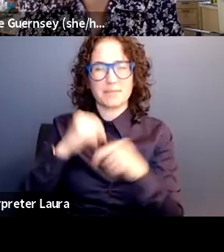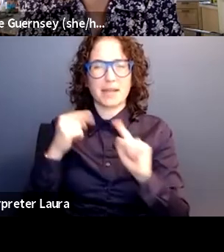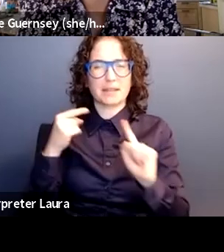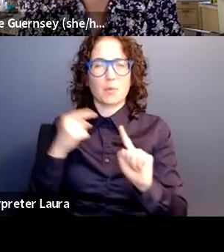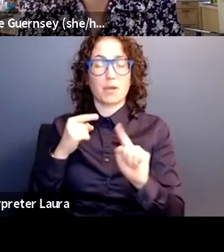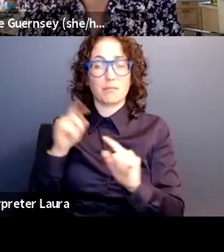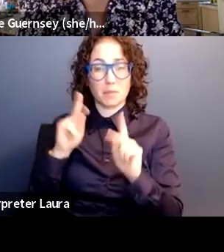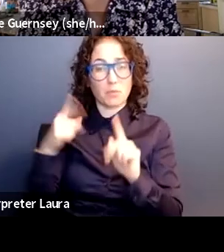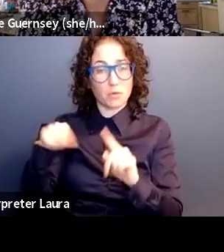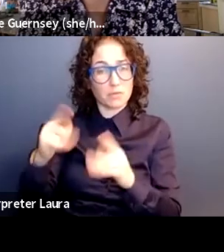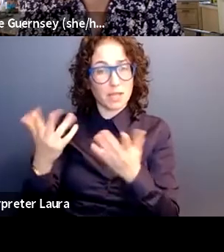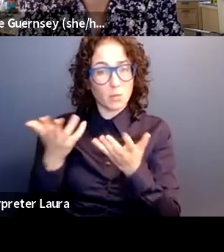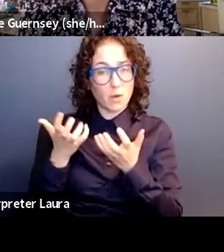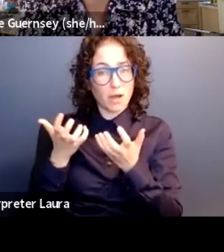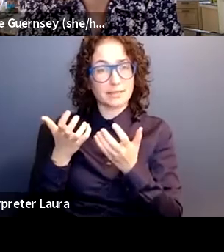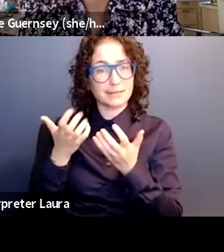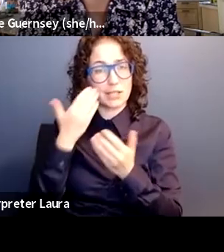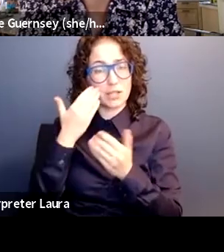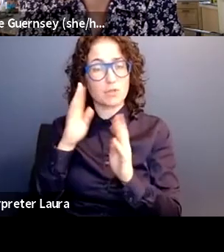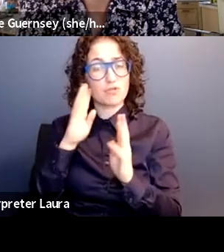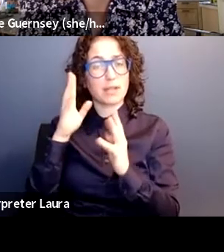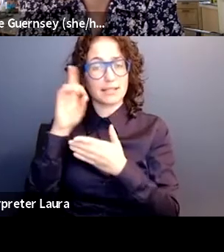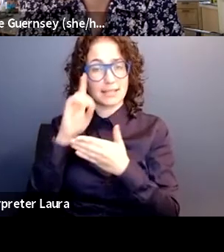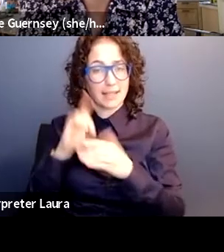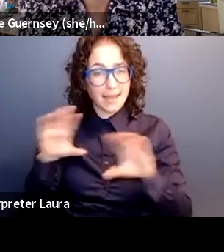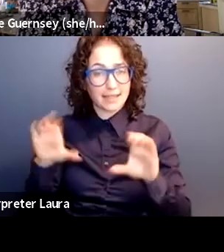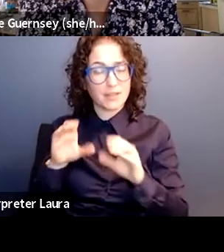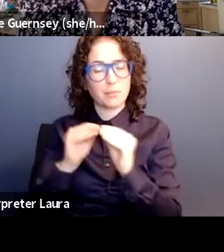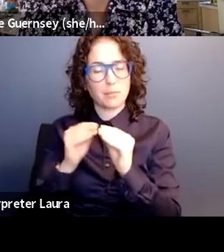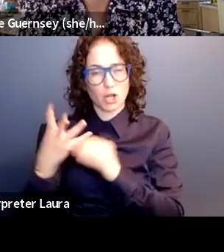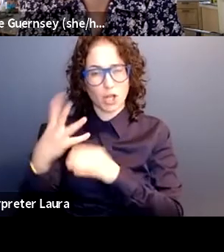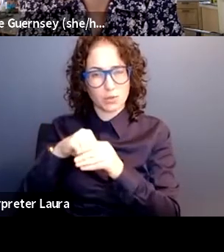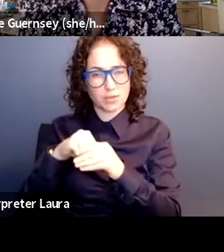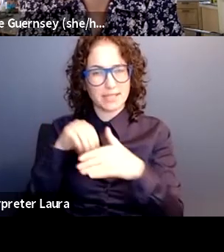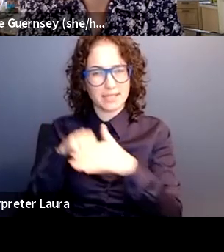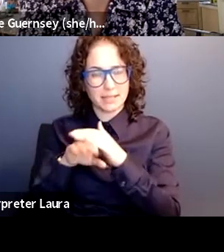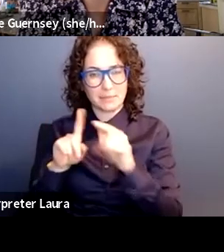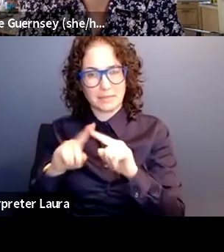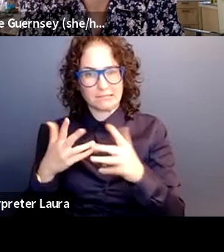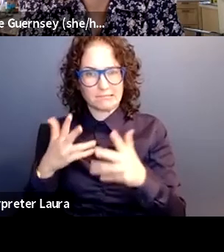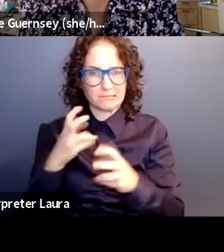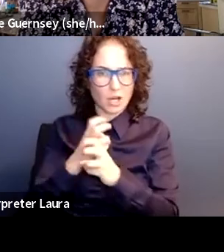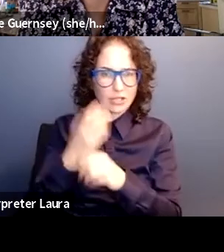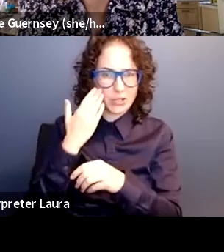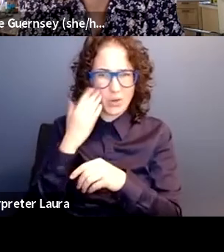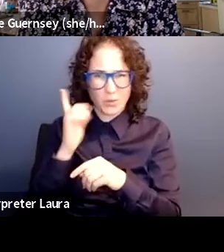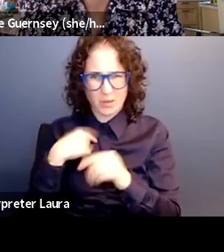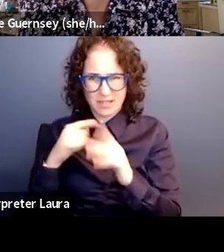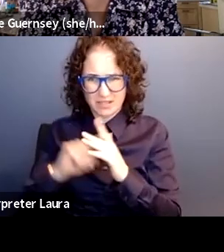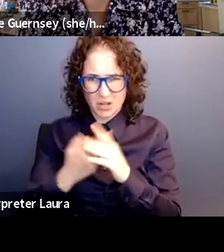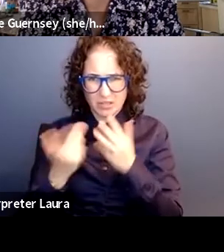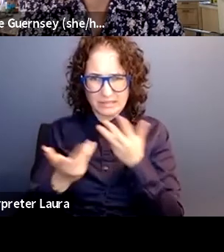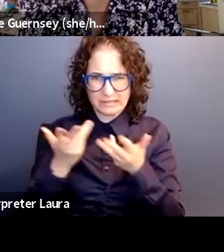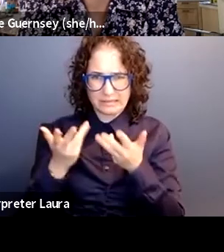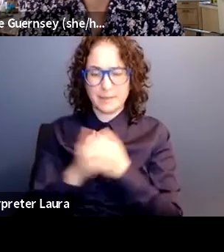people want to be creating and designing activities that are more inclusive and accessible, but it's hard to know sometimes where to start. And